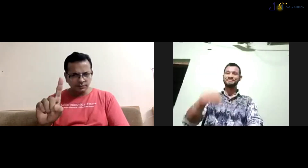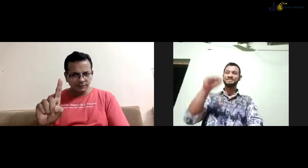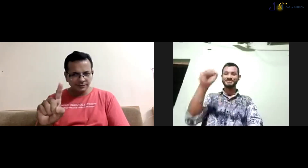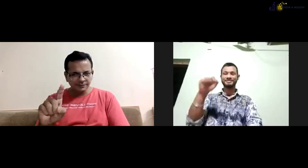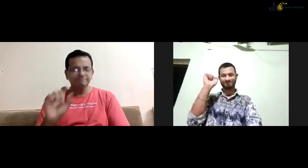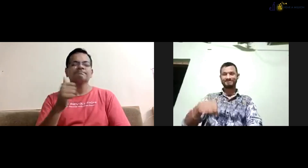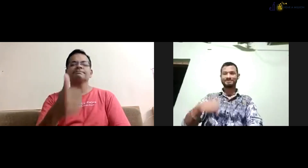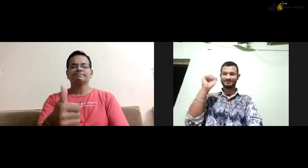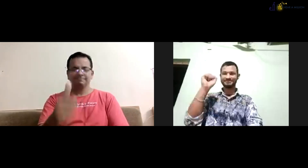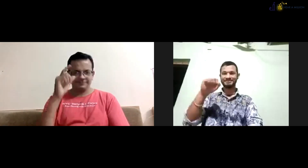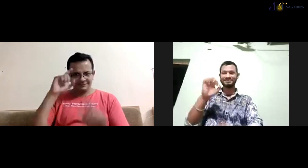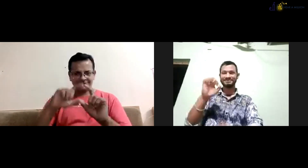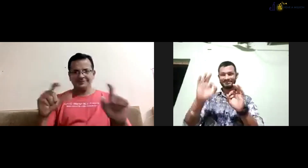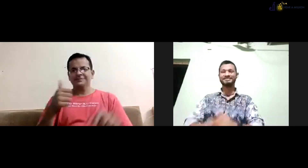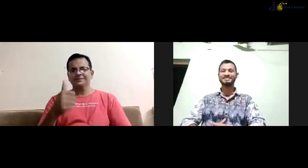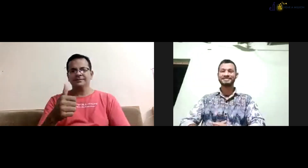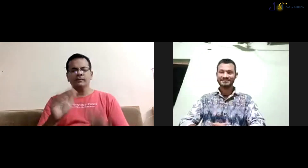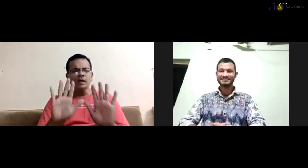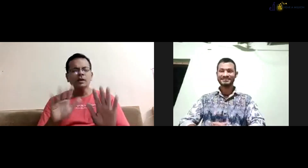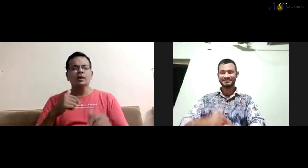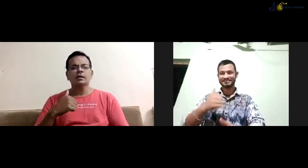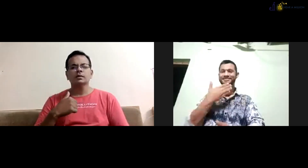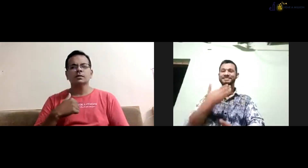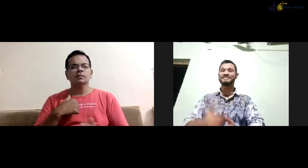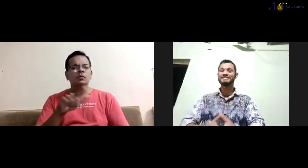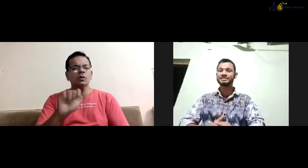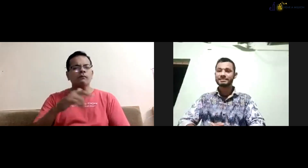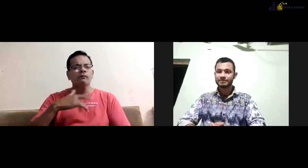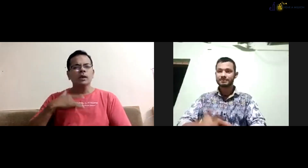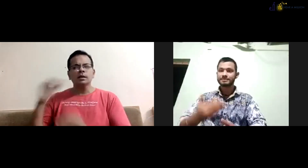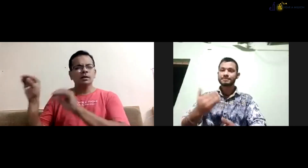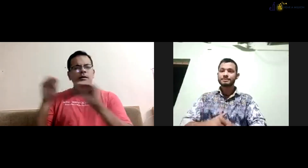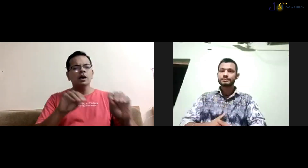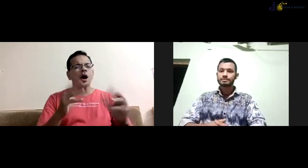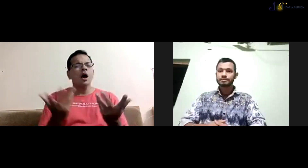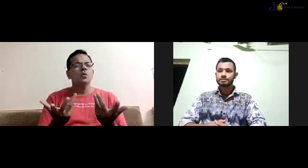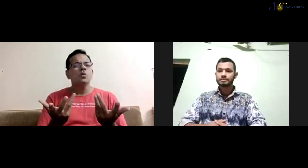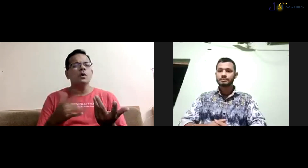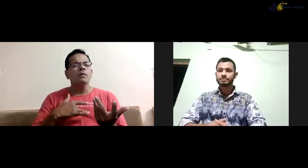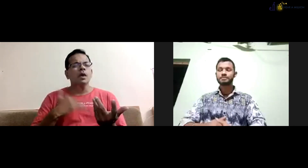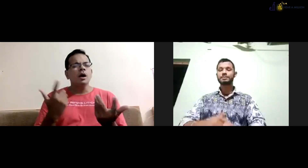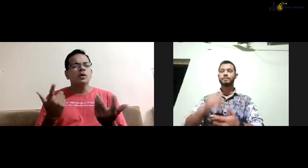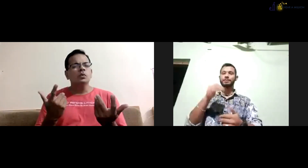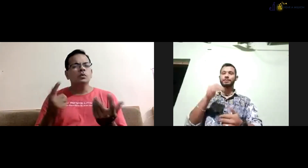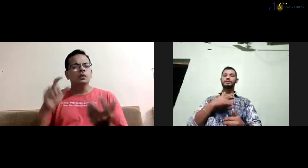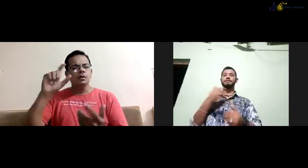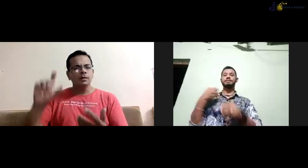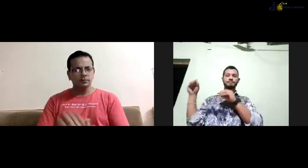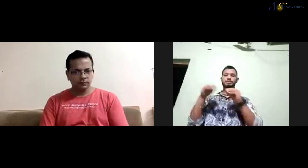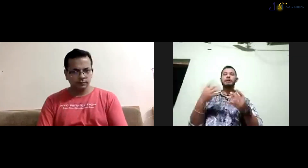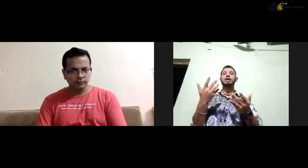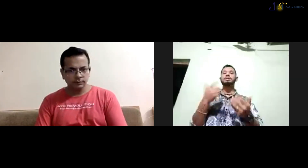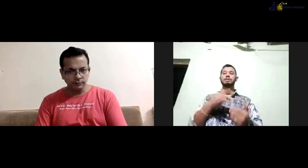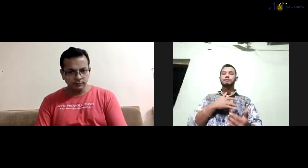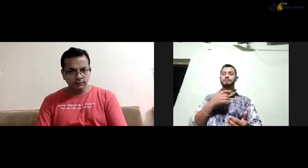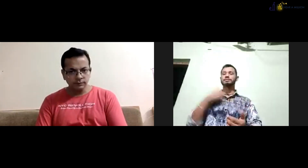No, so yeah, we have been, sorry, not ISH news, the news we are spreading